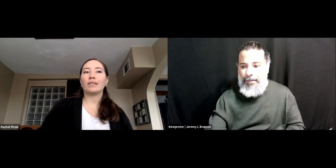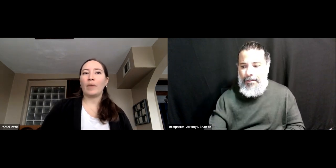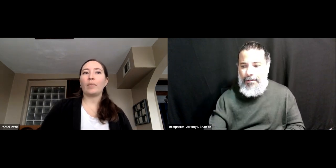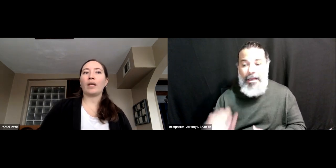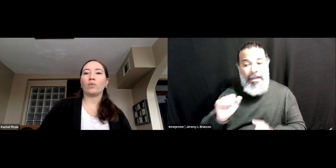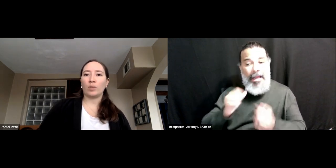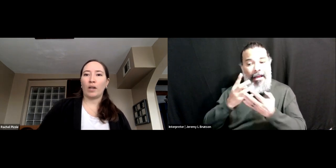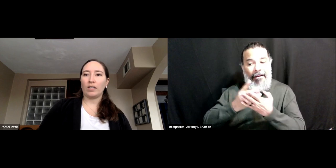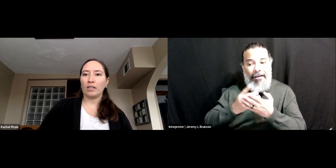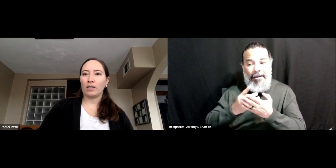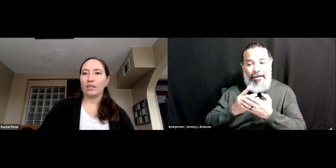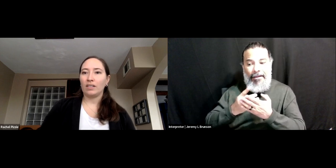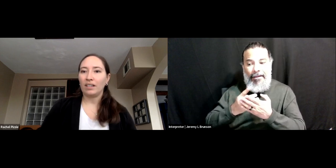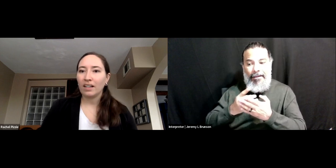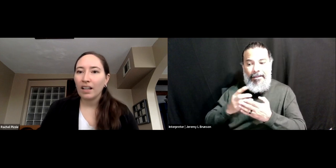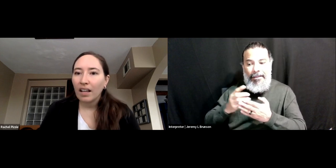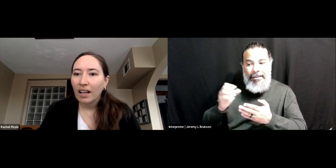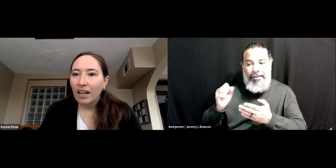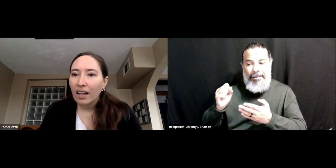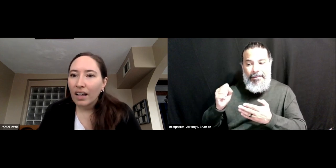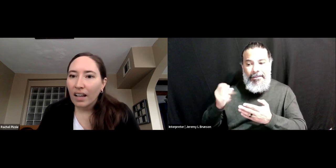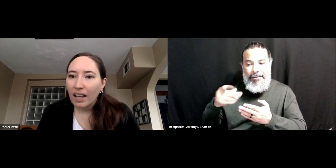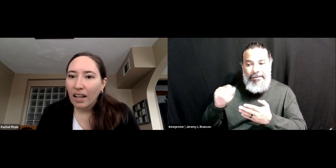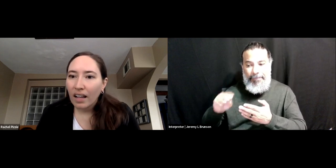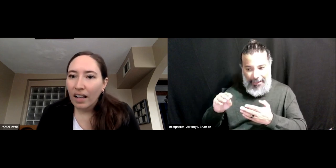out spammy responses?